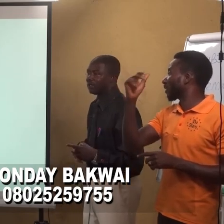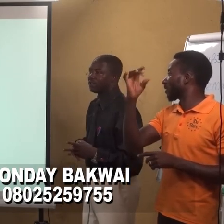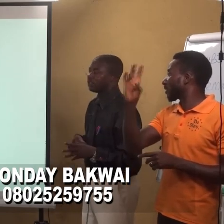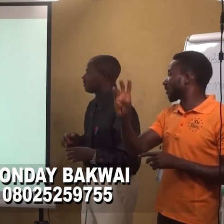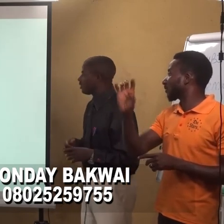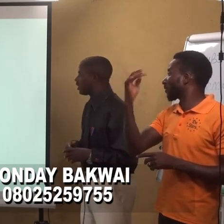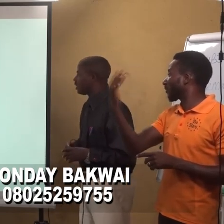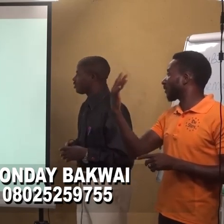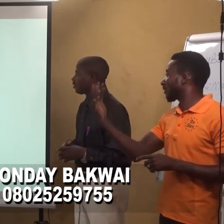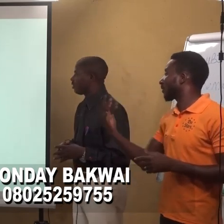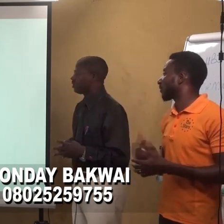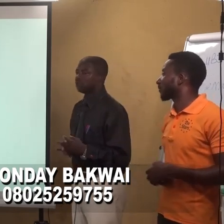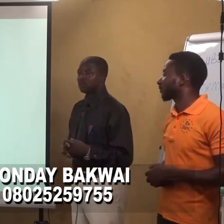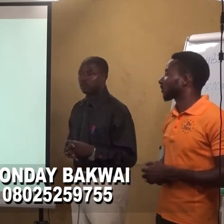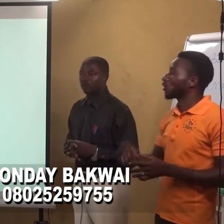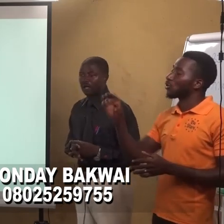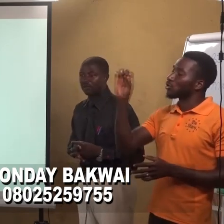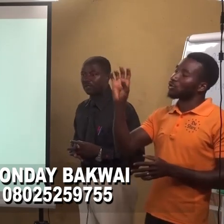080-2525-9755.